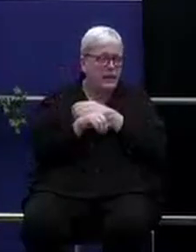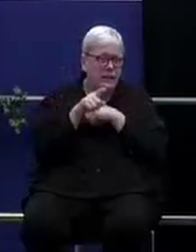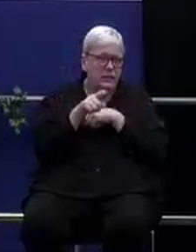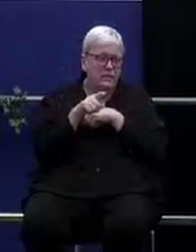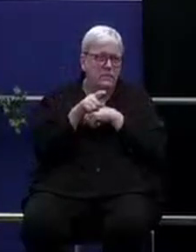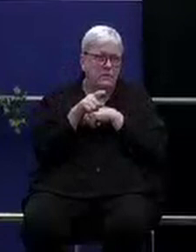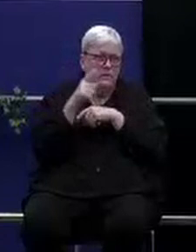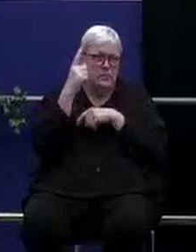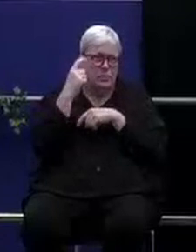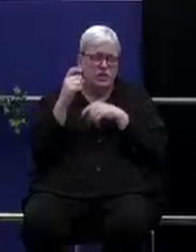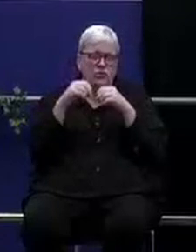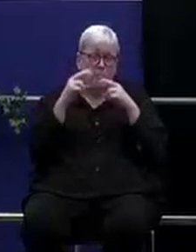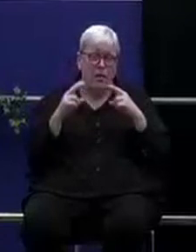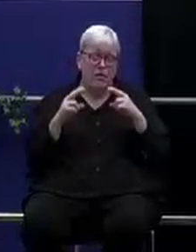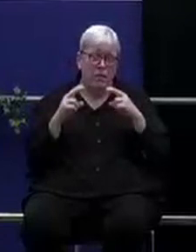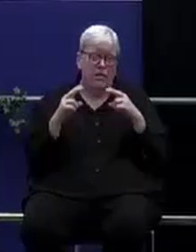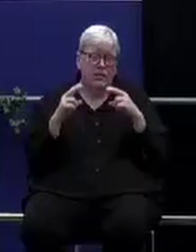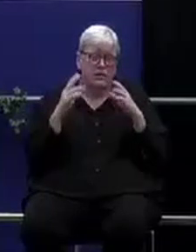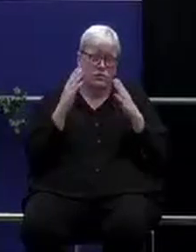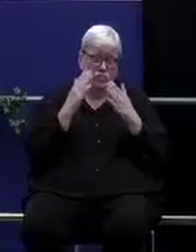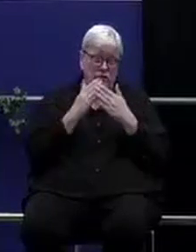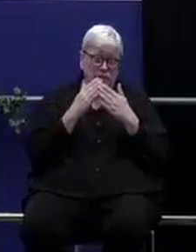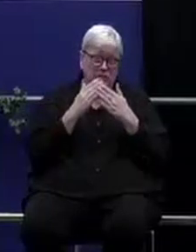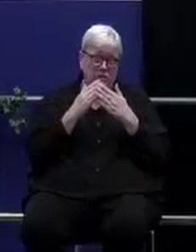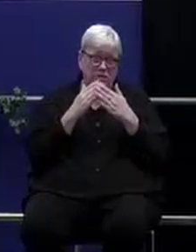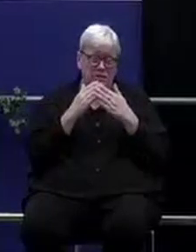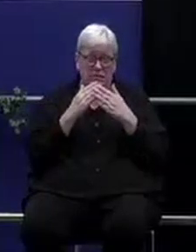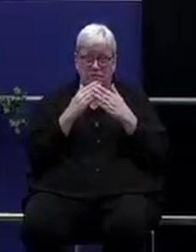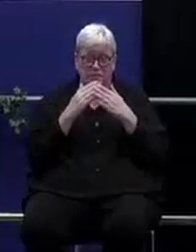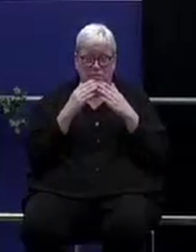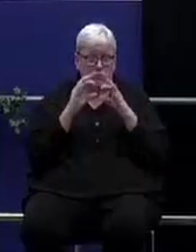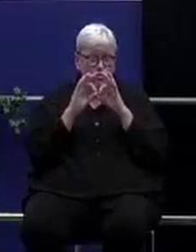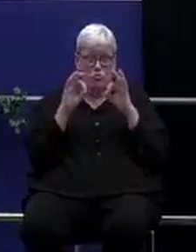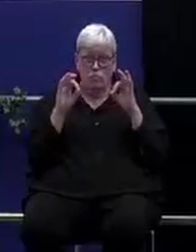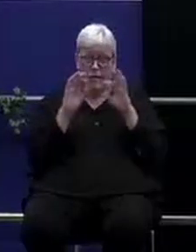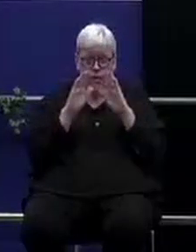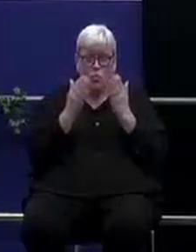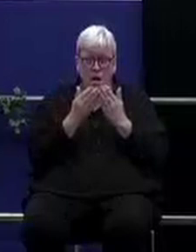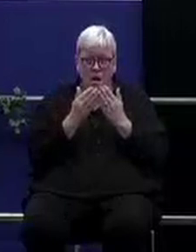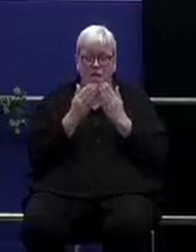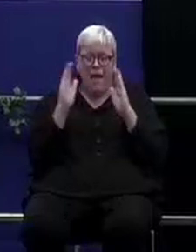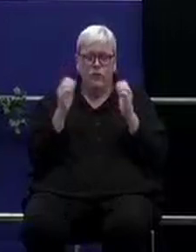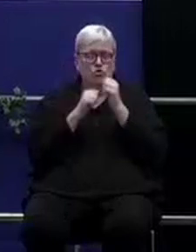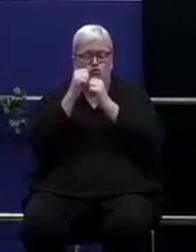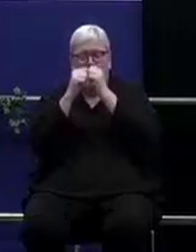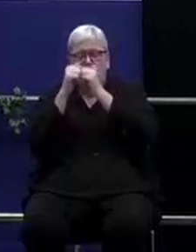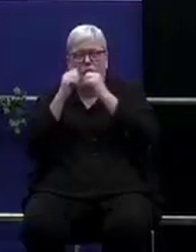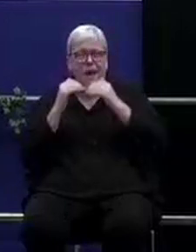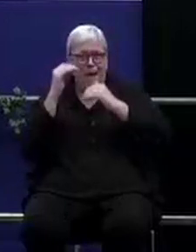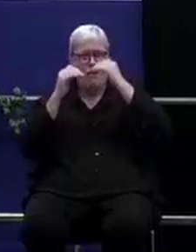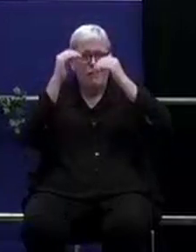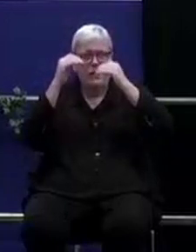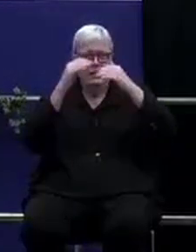you know, the bunker is now a microcosm of society. It's its own little world, and there is a hierarchy and structure run by the